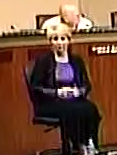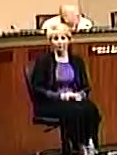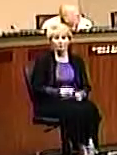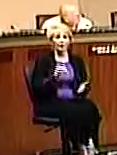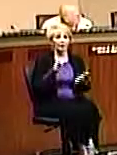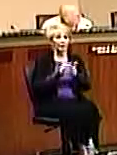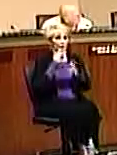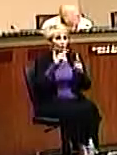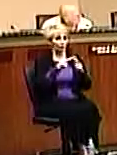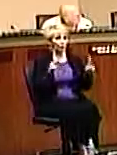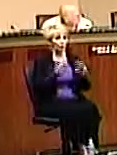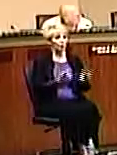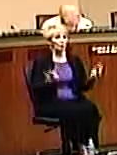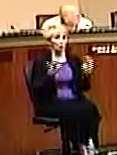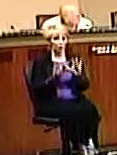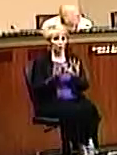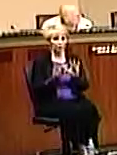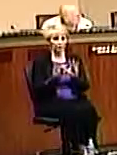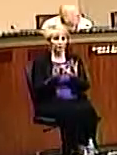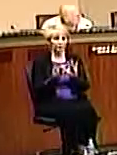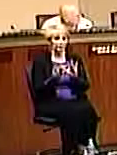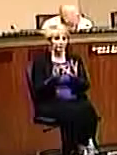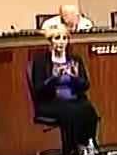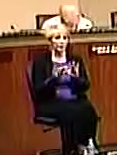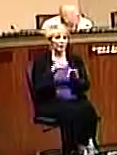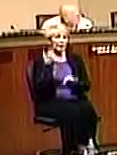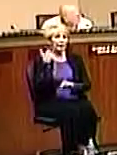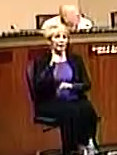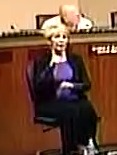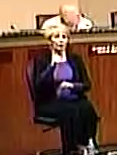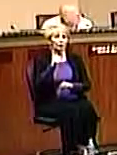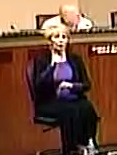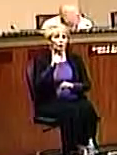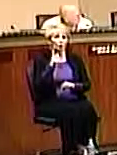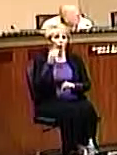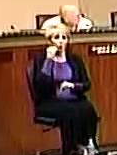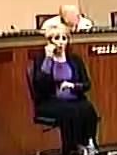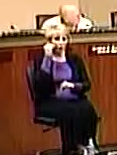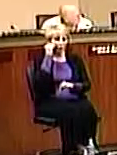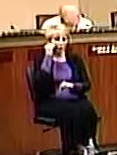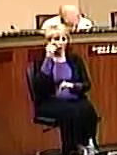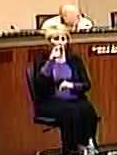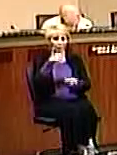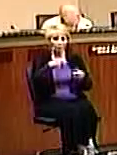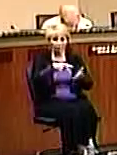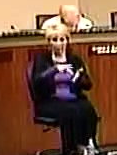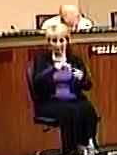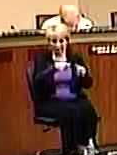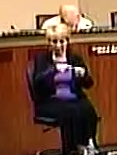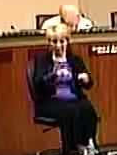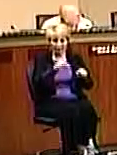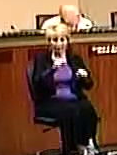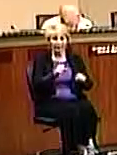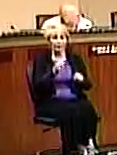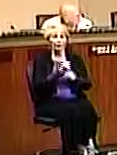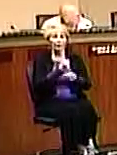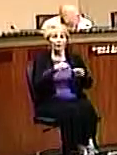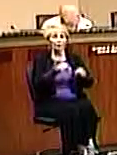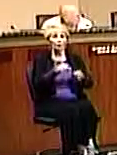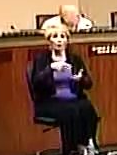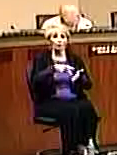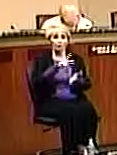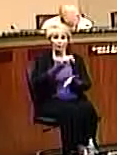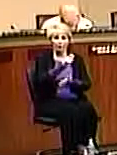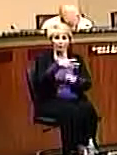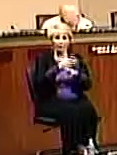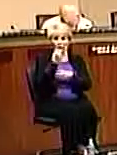This is very important. Any residential customer who pays a deposit can get the deposit refunded